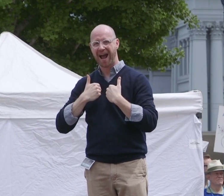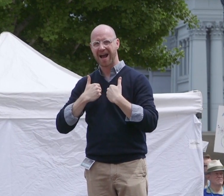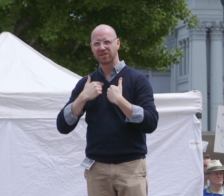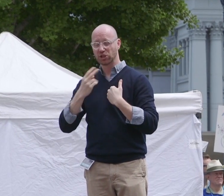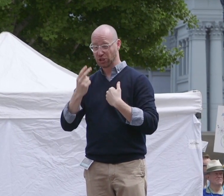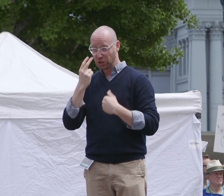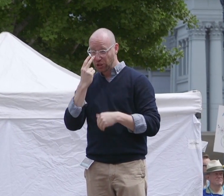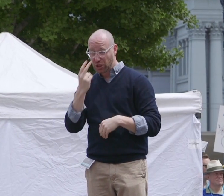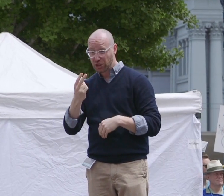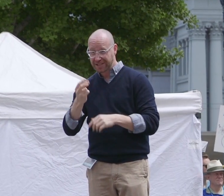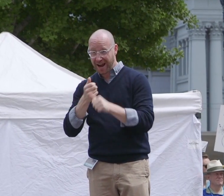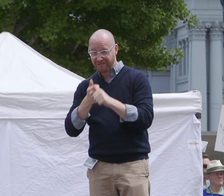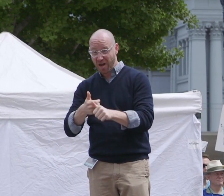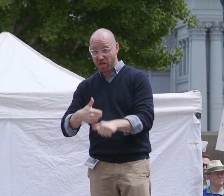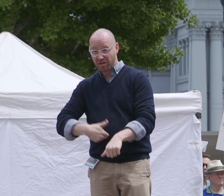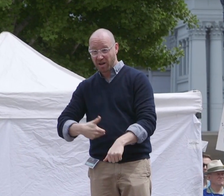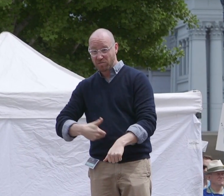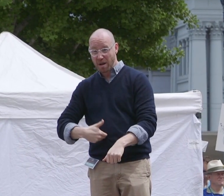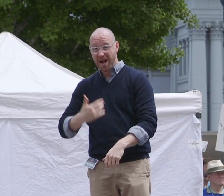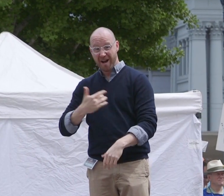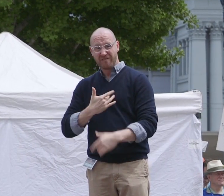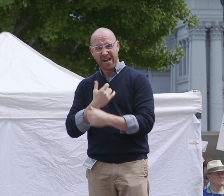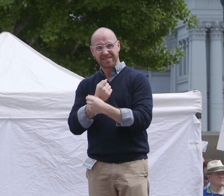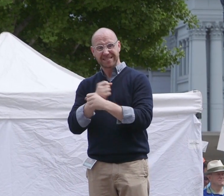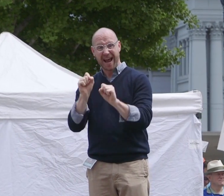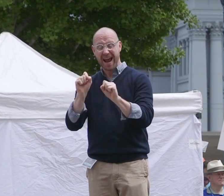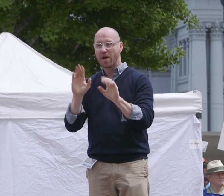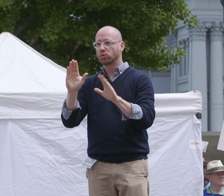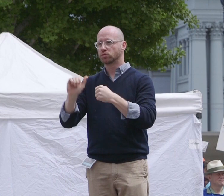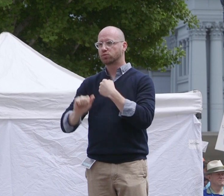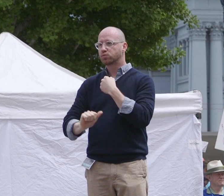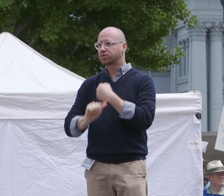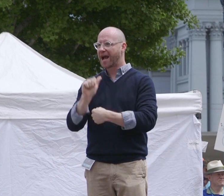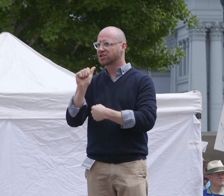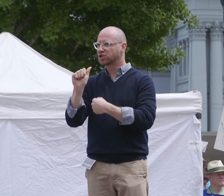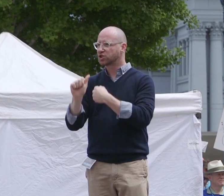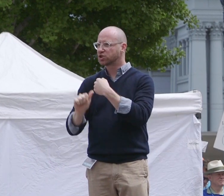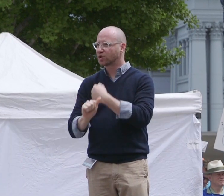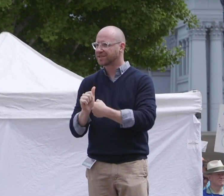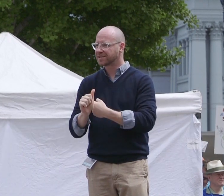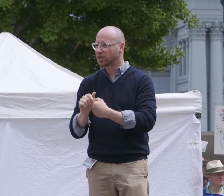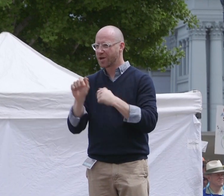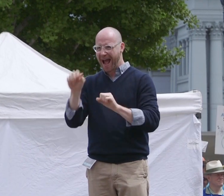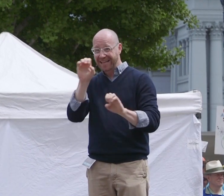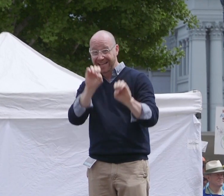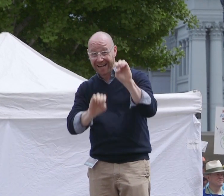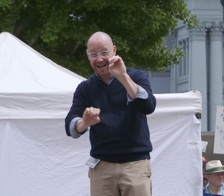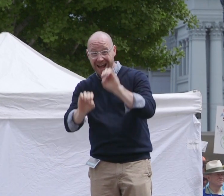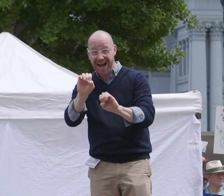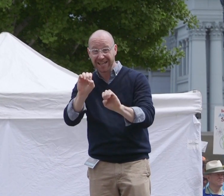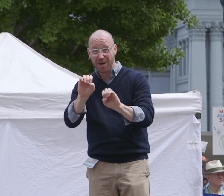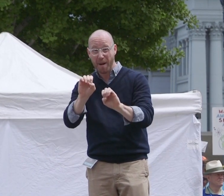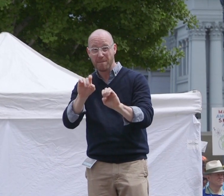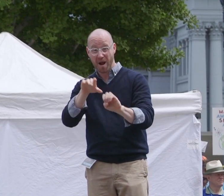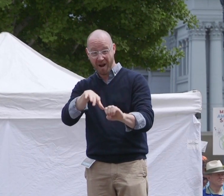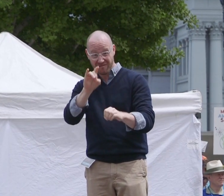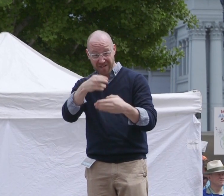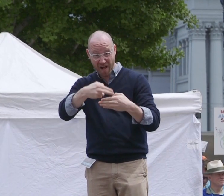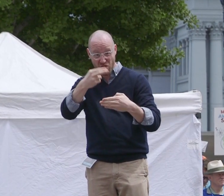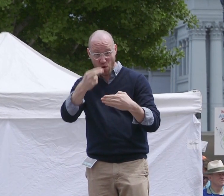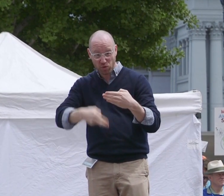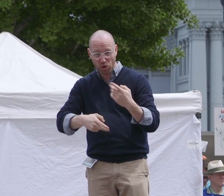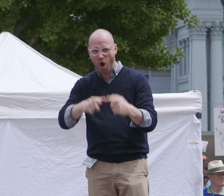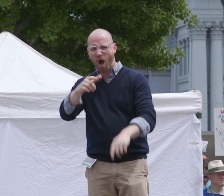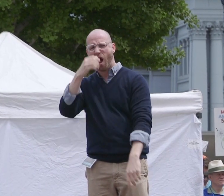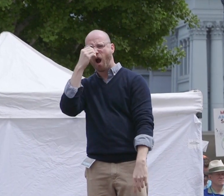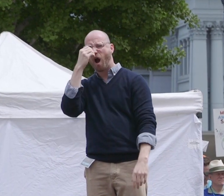but bias is very dangerous. It can not only skew the results of a test, it can undermine our conclusions and the